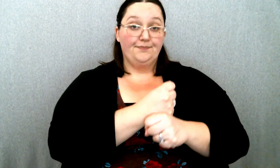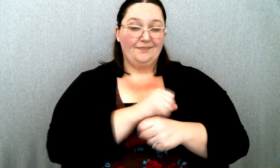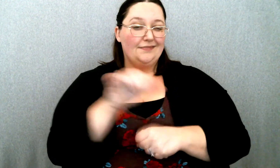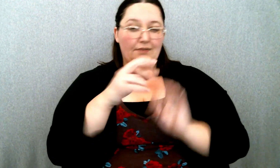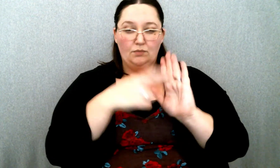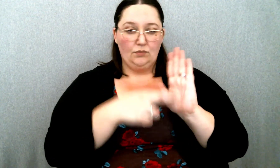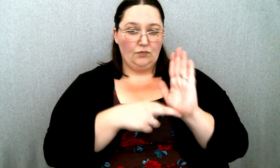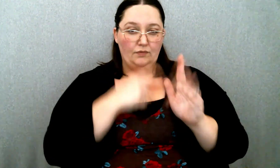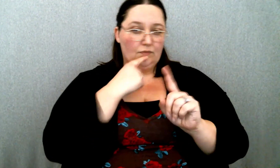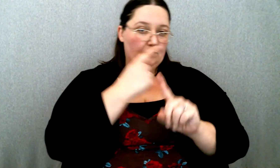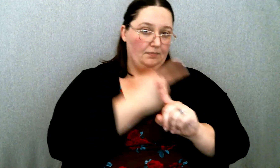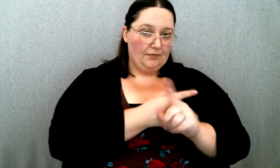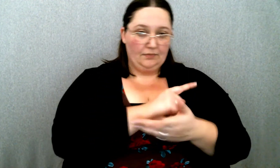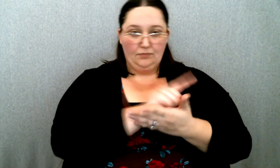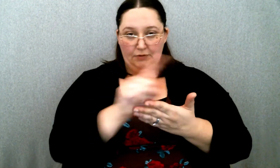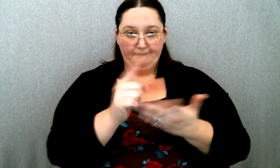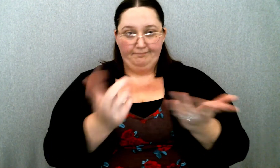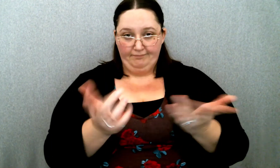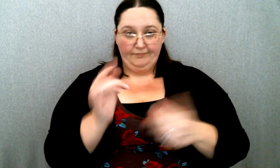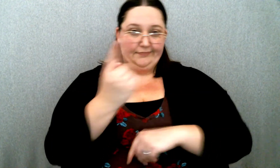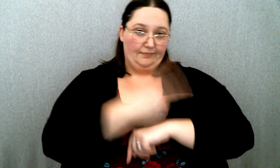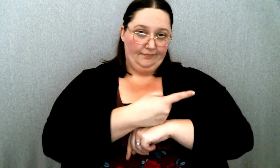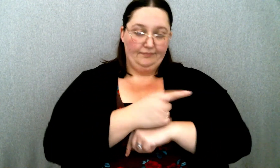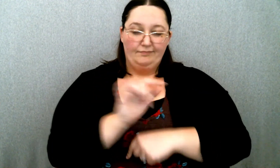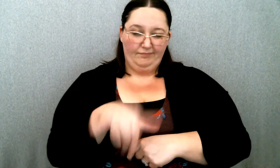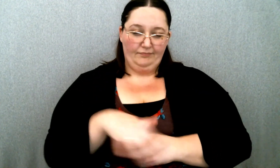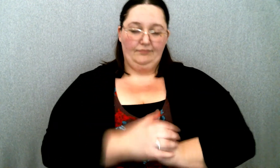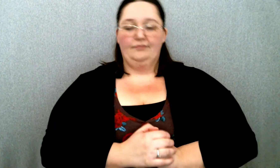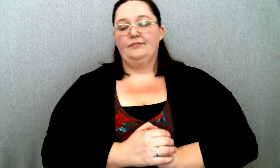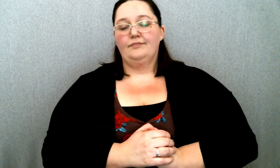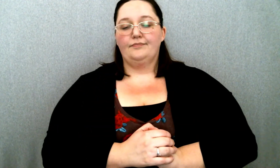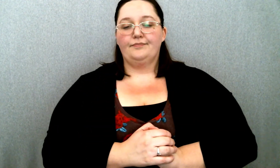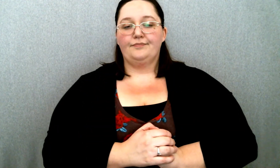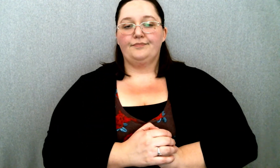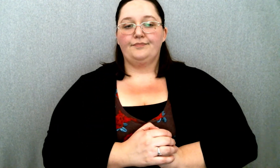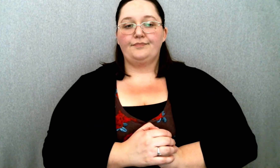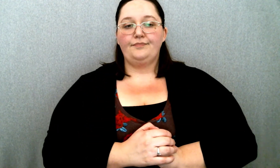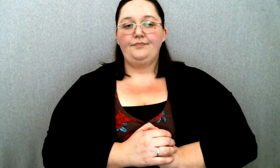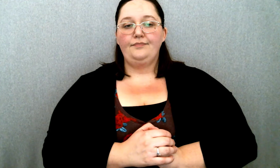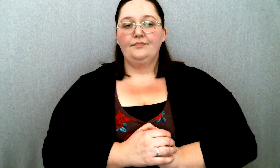years, 10 years, right? Same rule as month and week. You will have to separate it after 9.